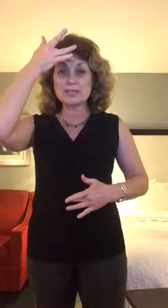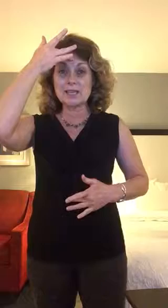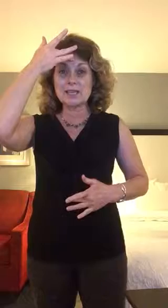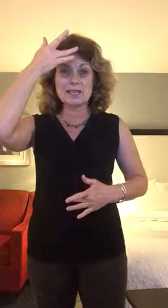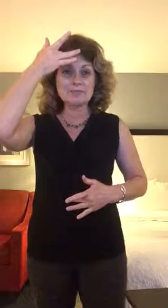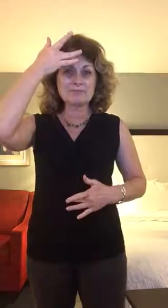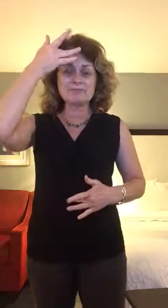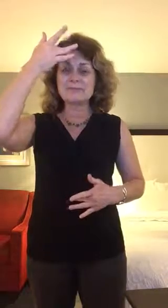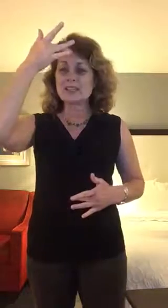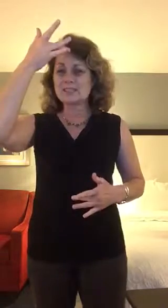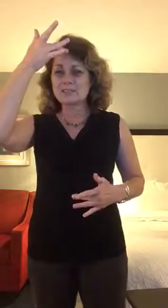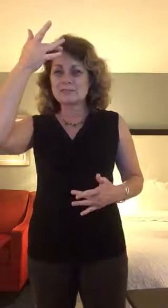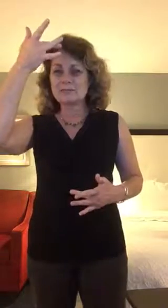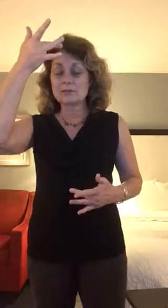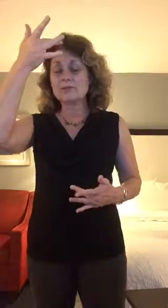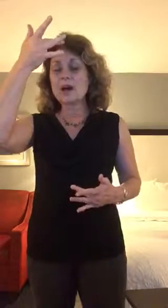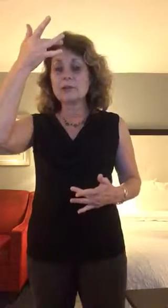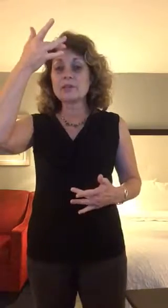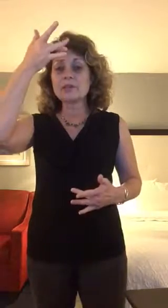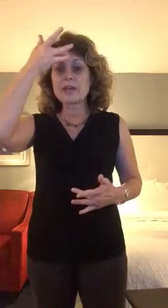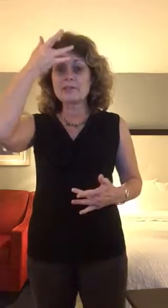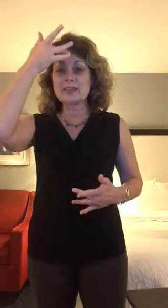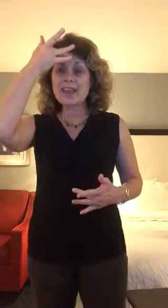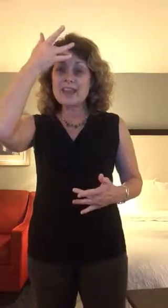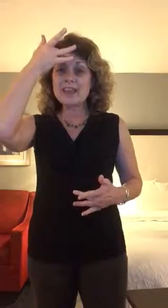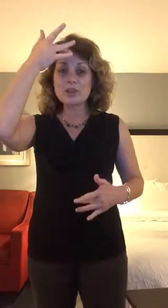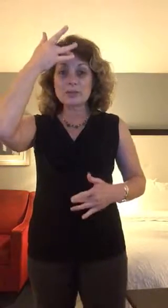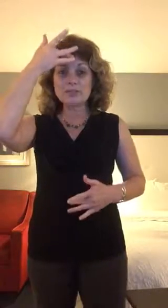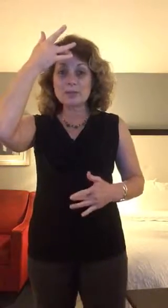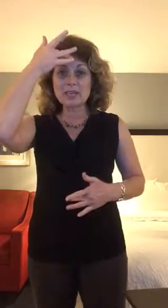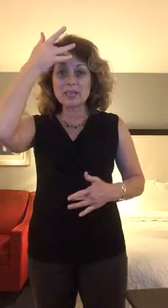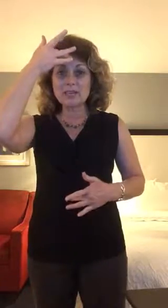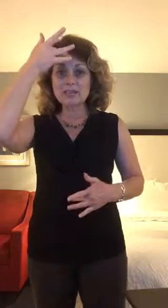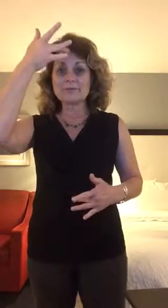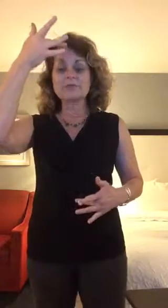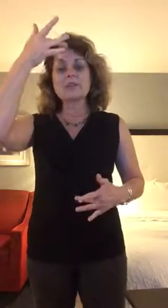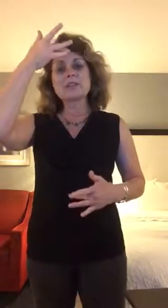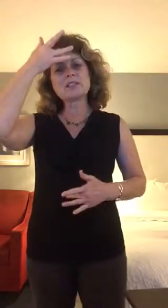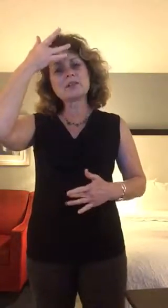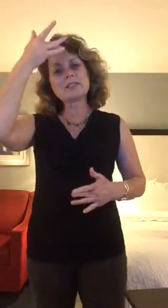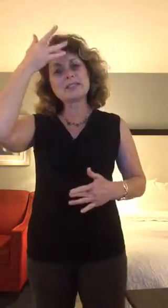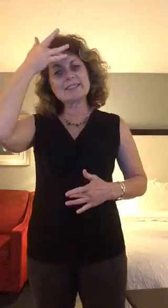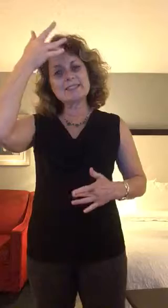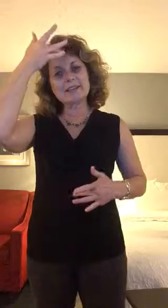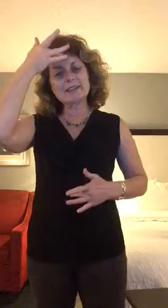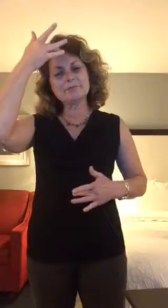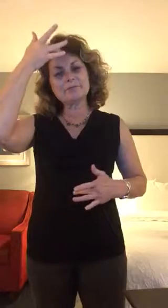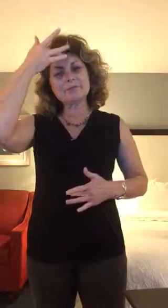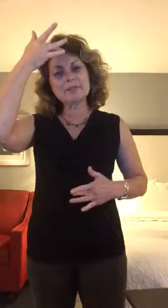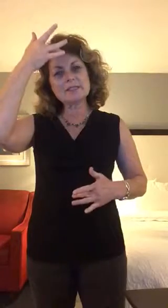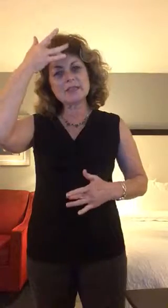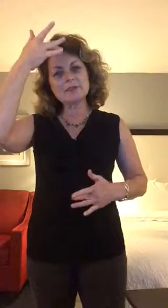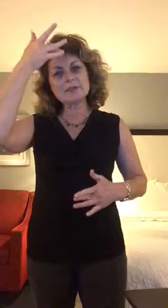sick, it's common to have a headache or stomach ache. So this is sick, the sign for